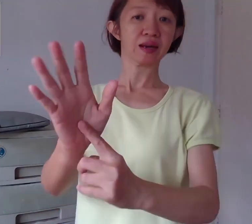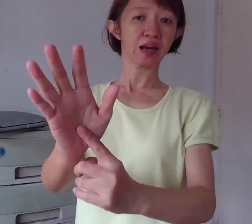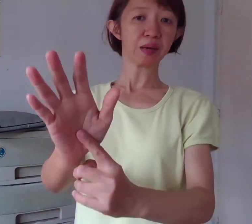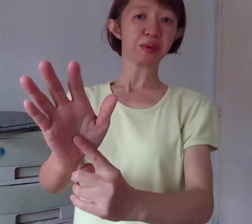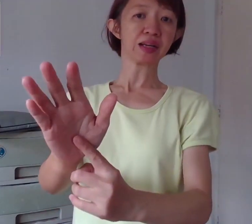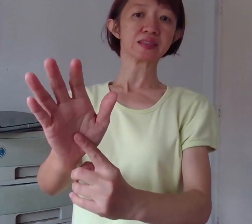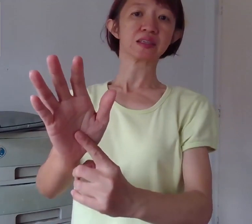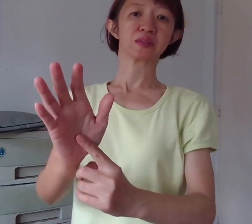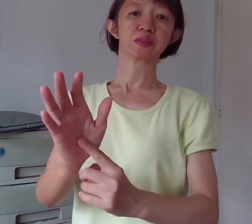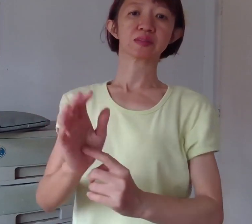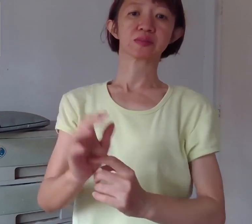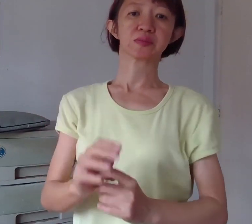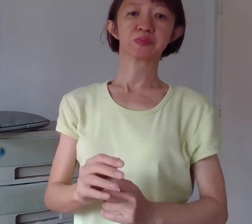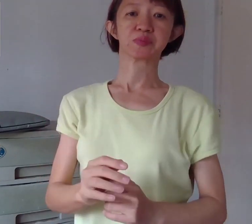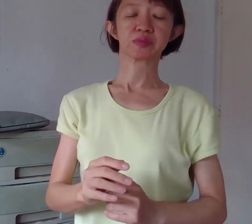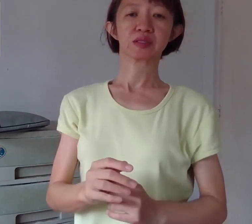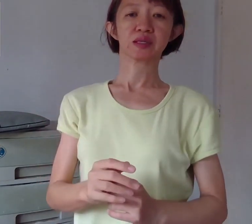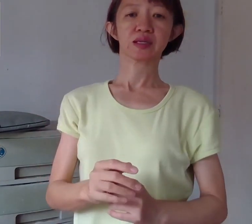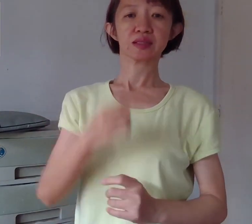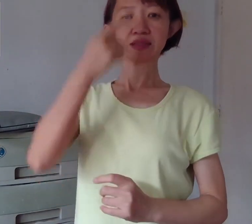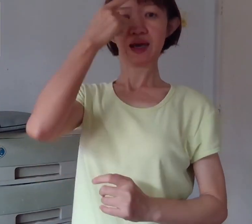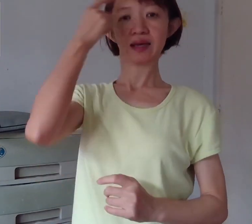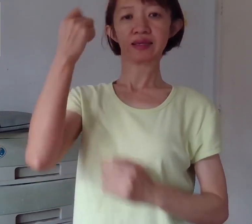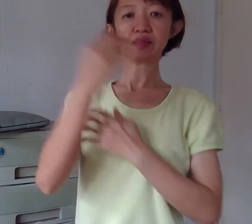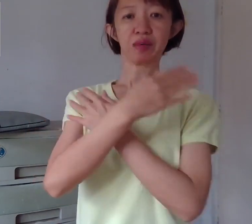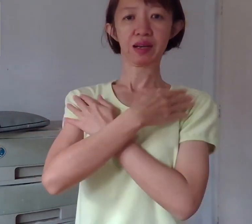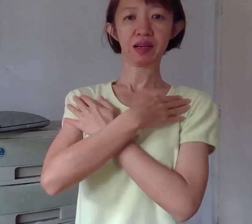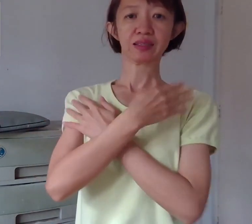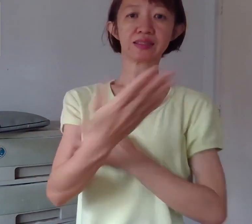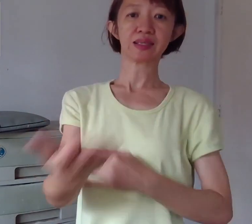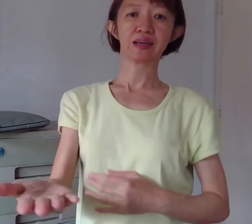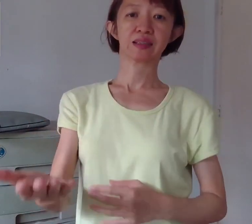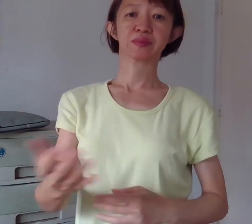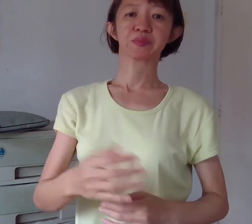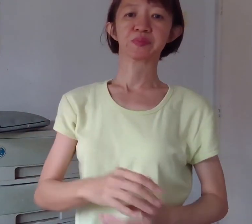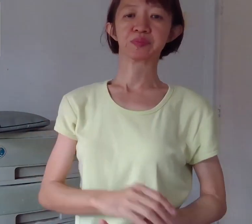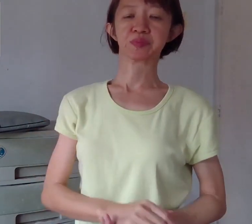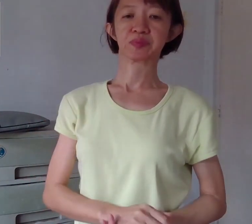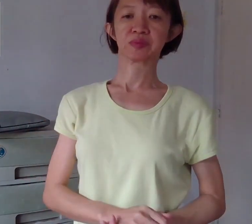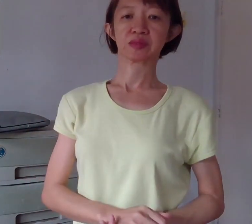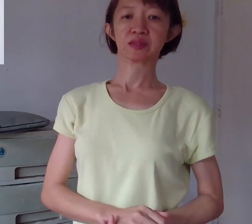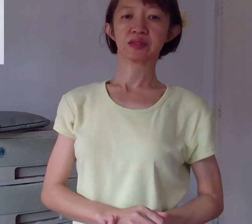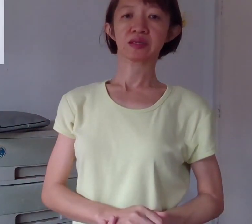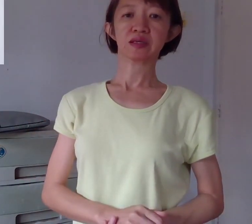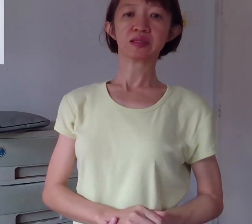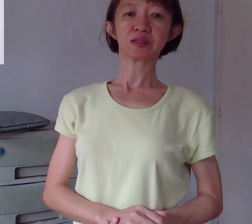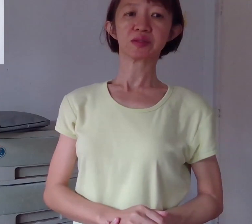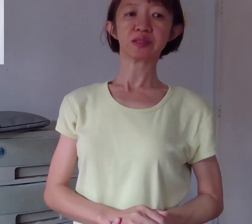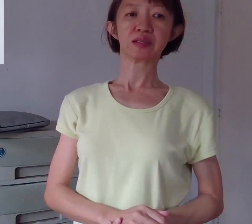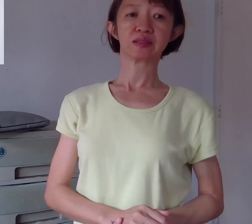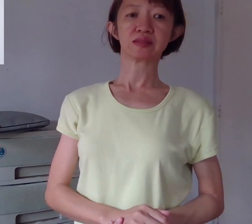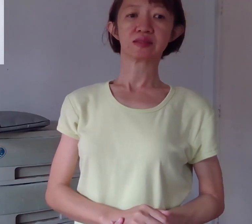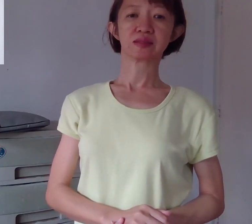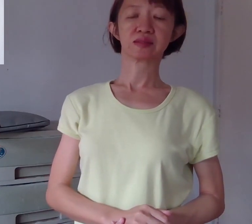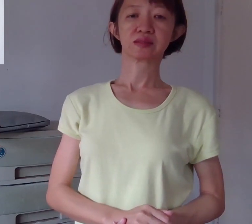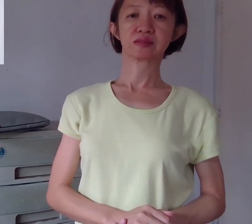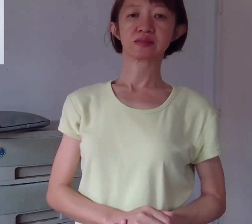bulaklak para sa'yo dahil mahal kita. In Korean,